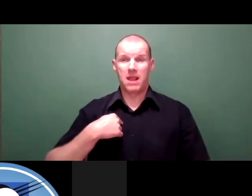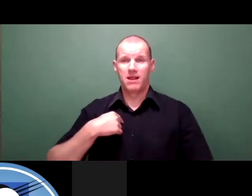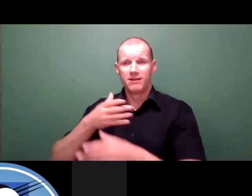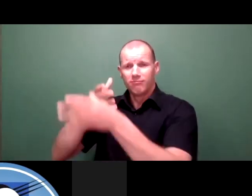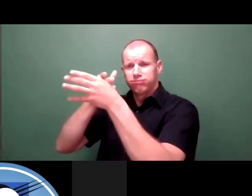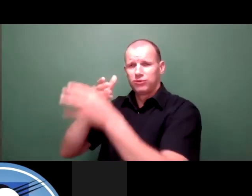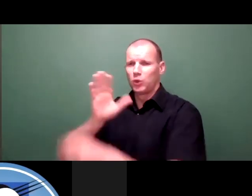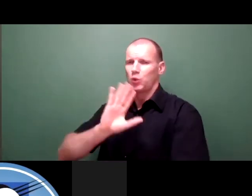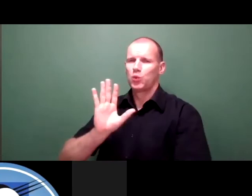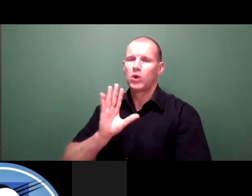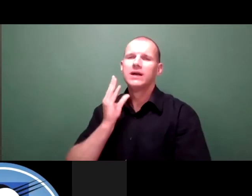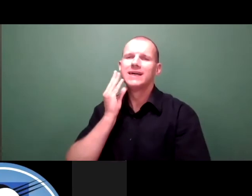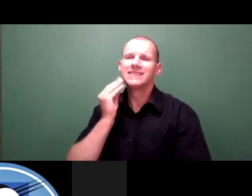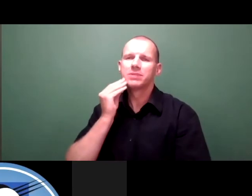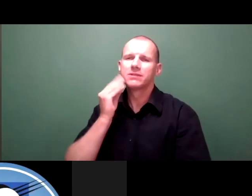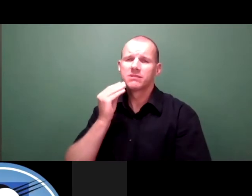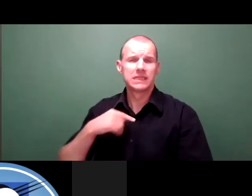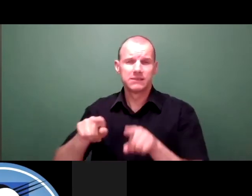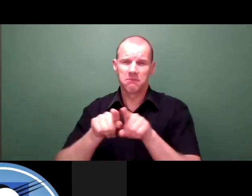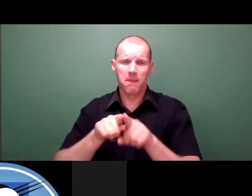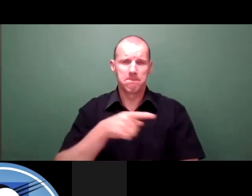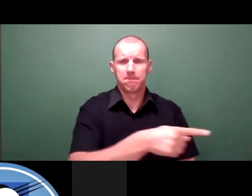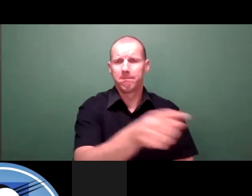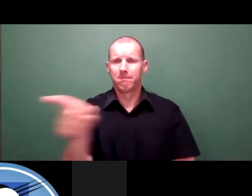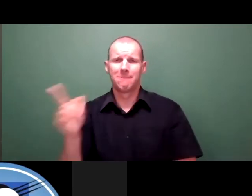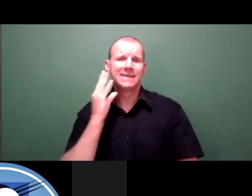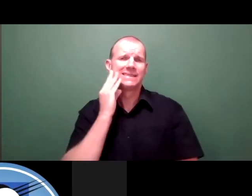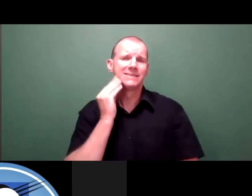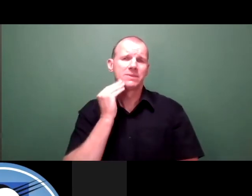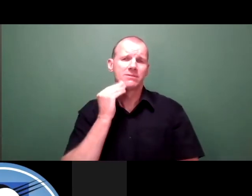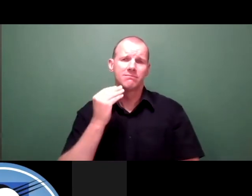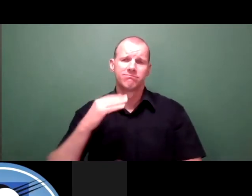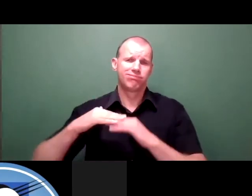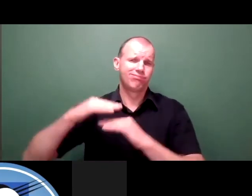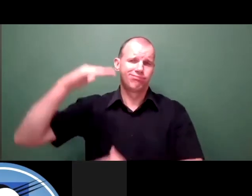yes, sorry, the interpreter don't have access, sorry.